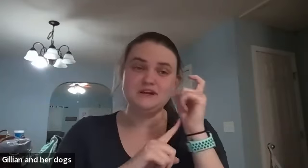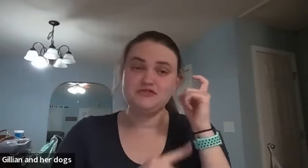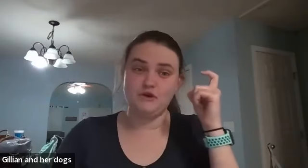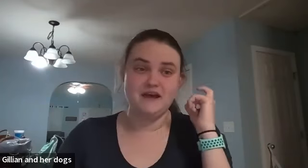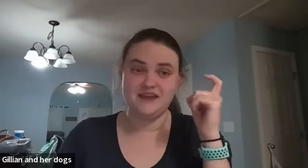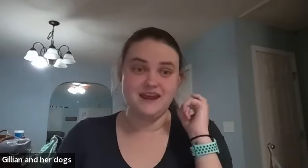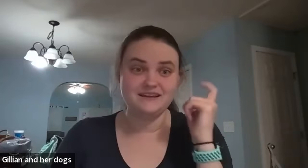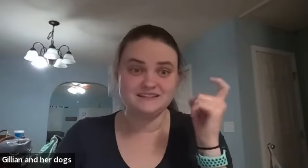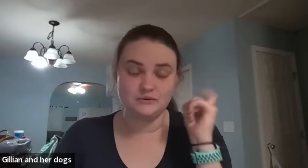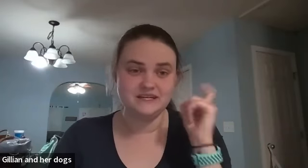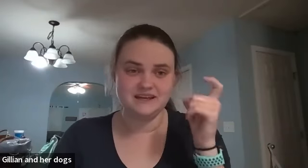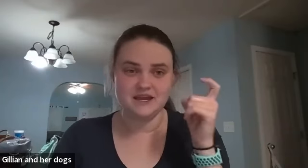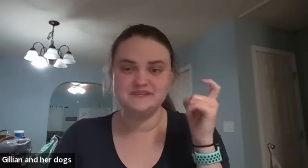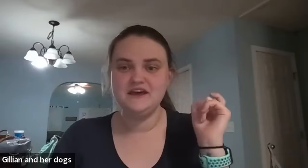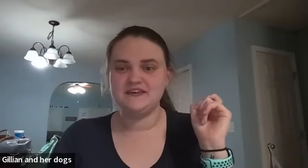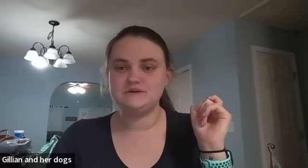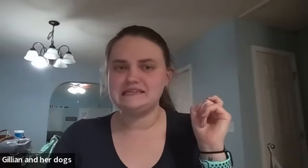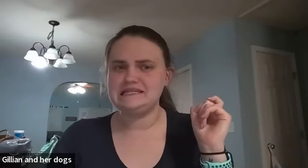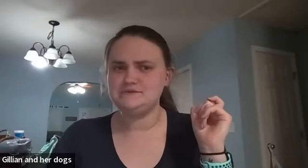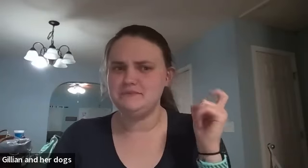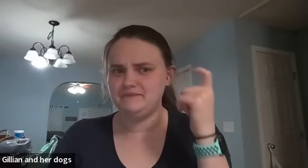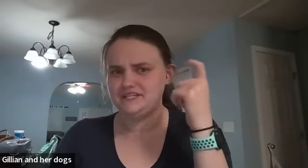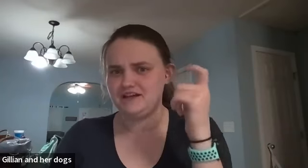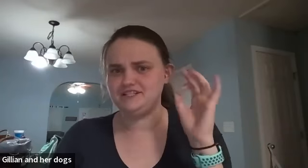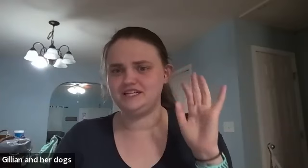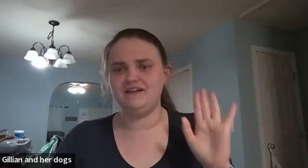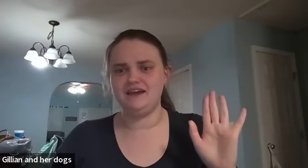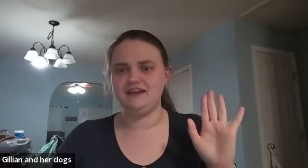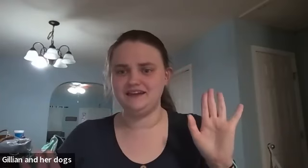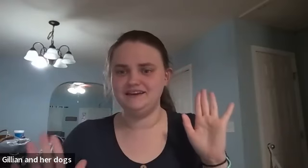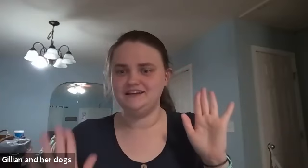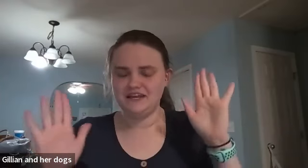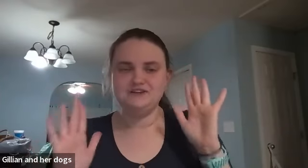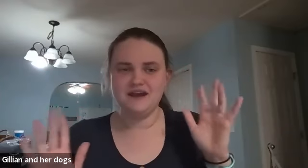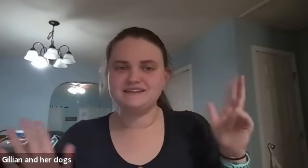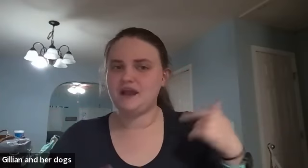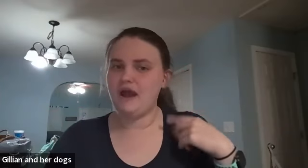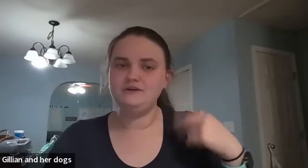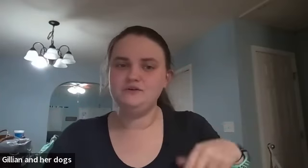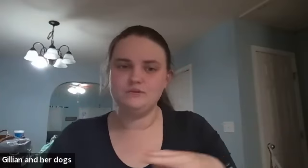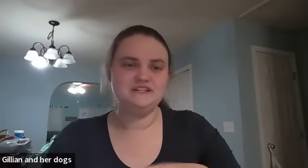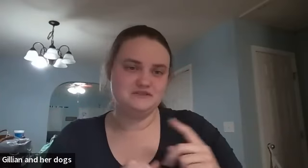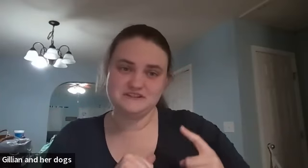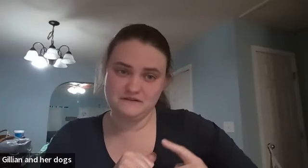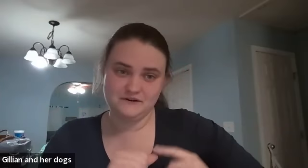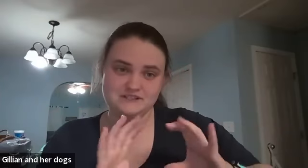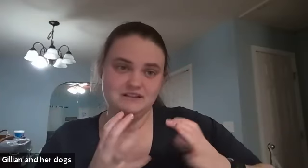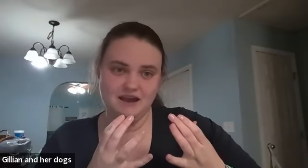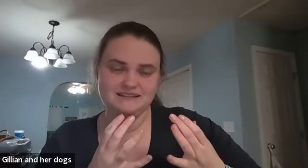get thrown by that X so many times. That's why I was like, this one might be challenging. Like, and you guys, like, I don't normally do this on the first class because